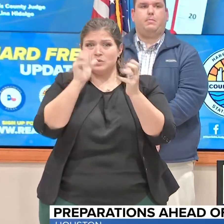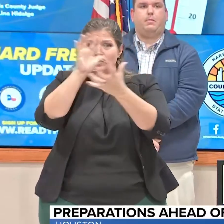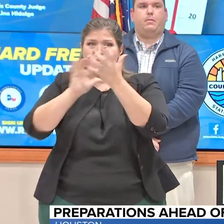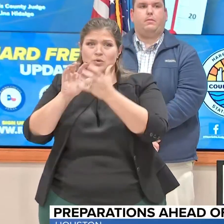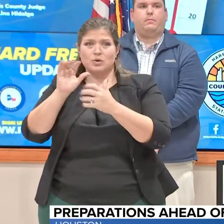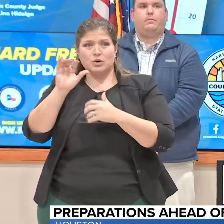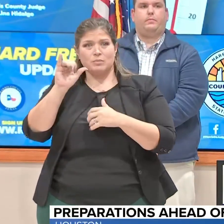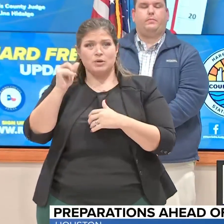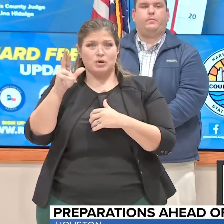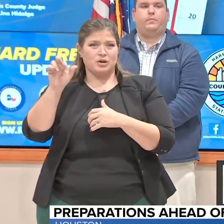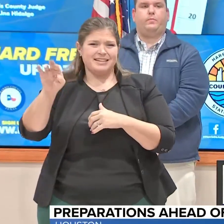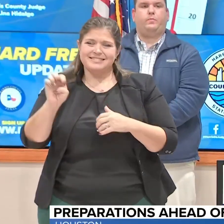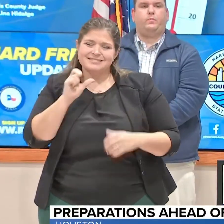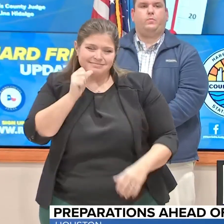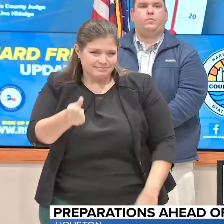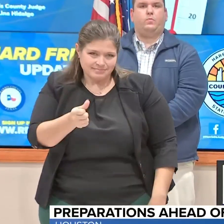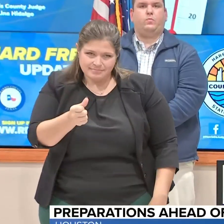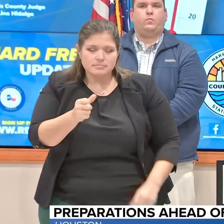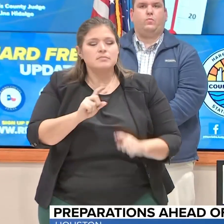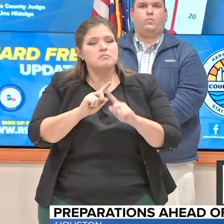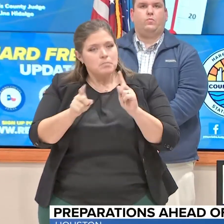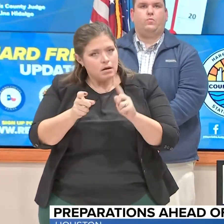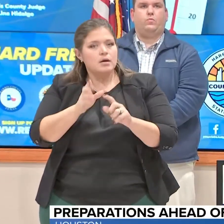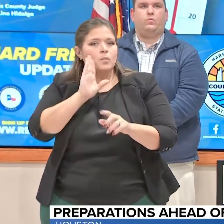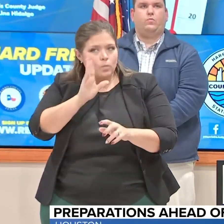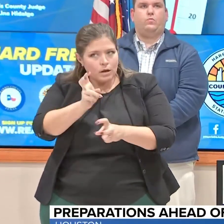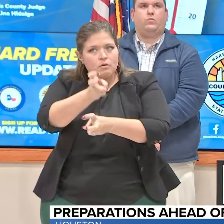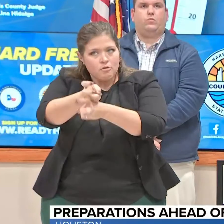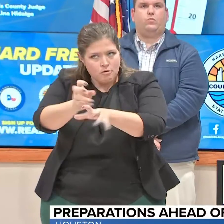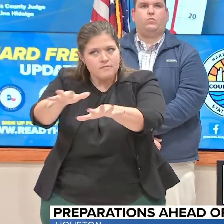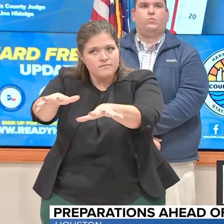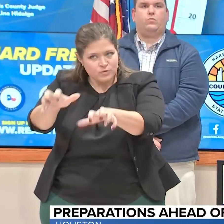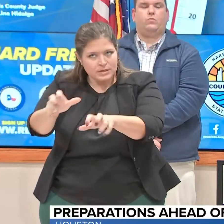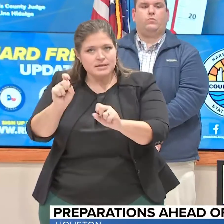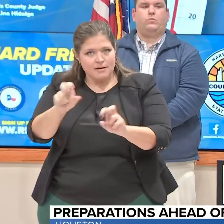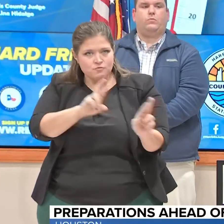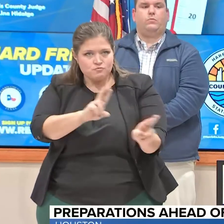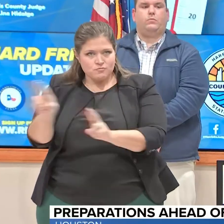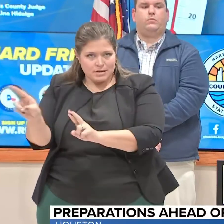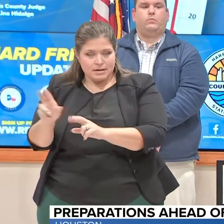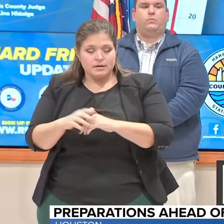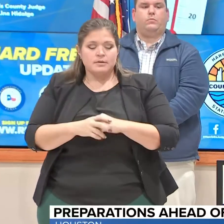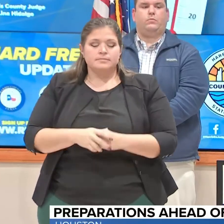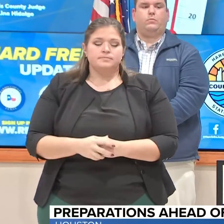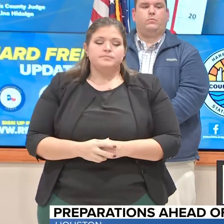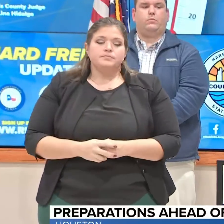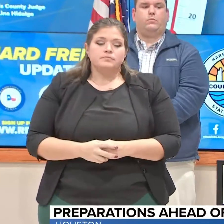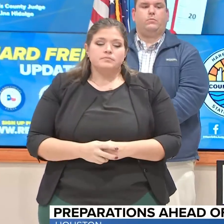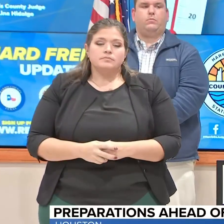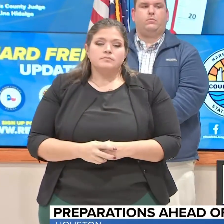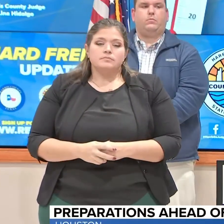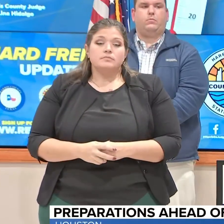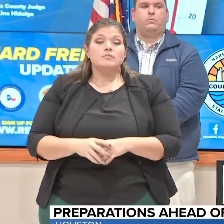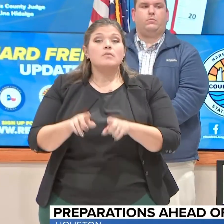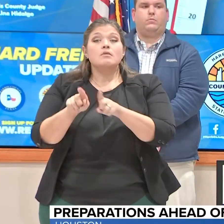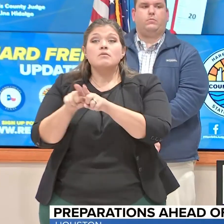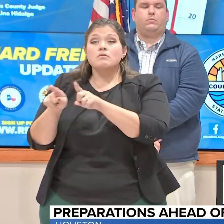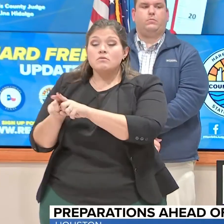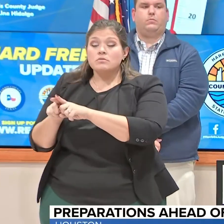freeze for a few days, and we want to prepare for that. I do want to emphasize the importance of